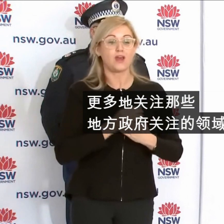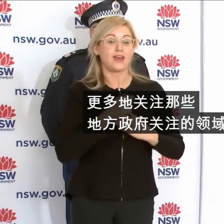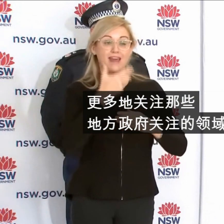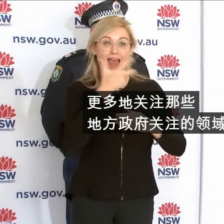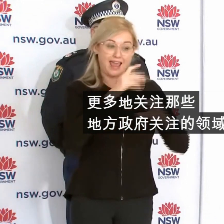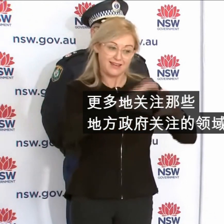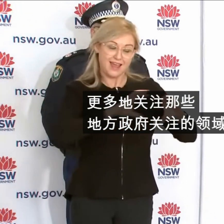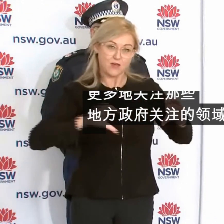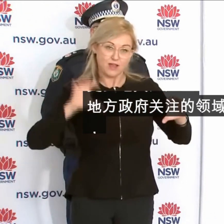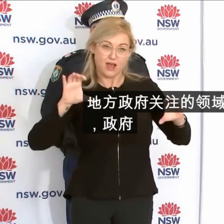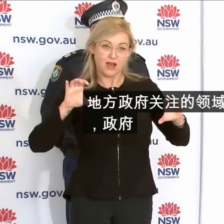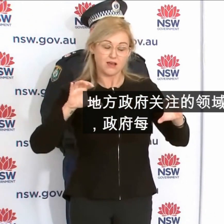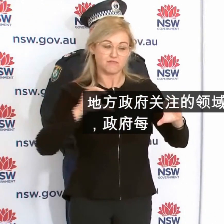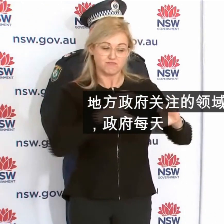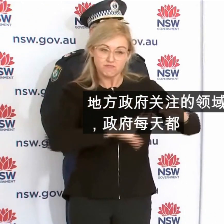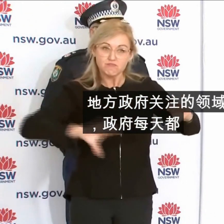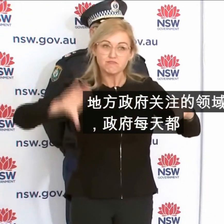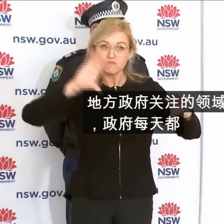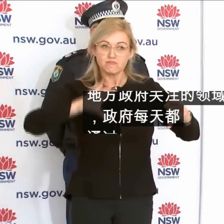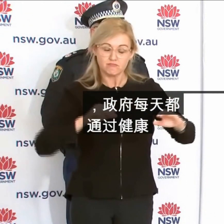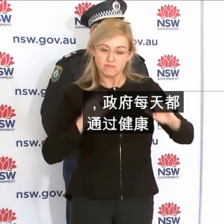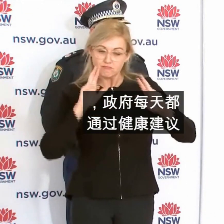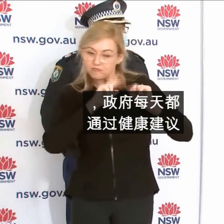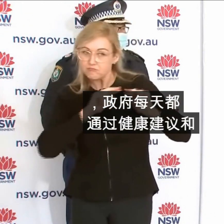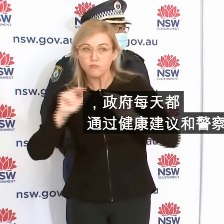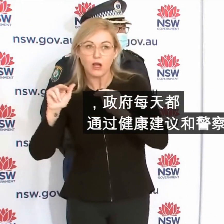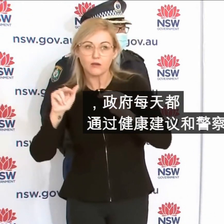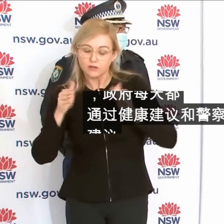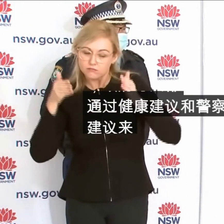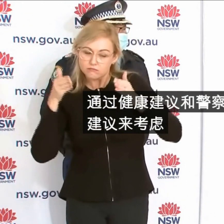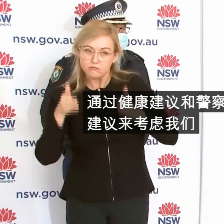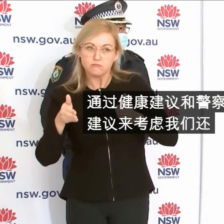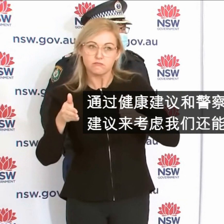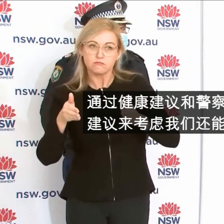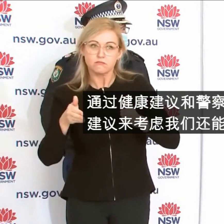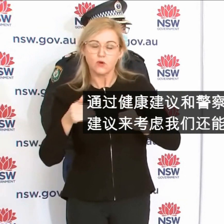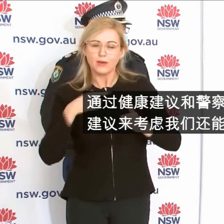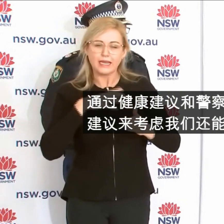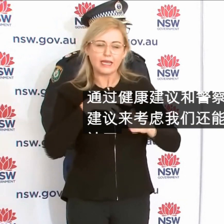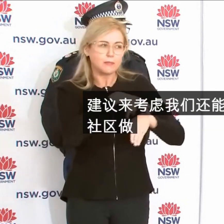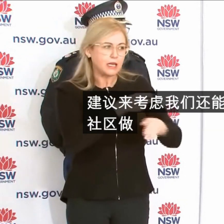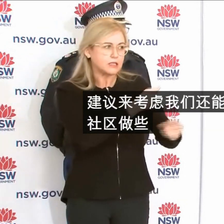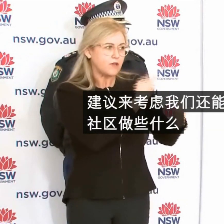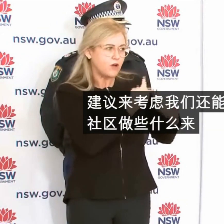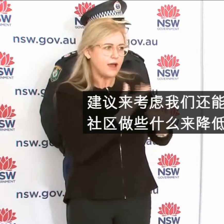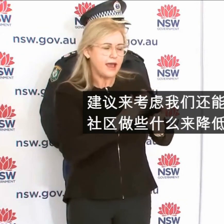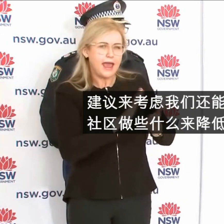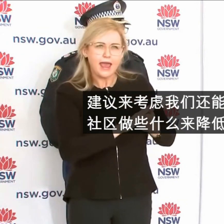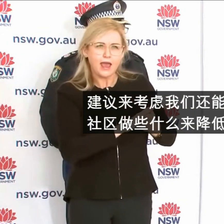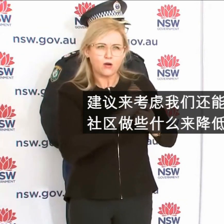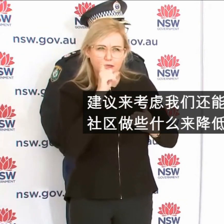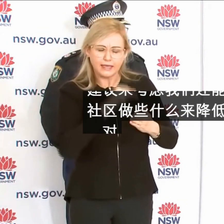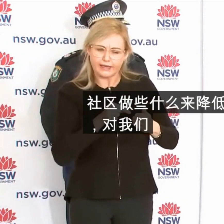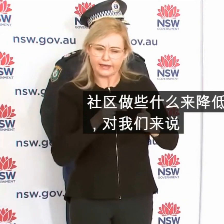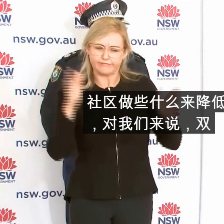government areas of concern. And every day government considers, through the health advice, through police advice, what more we can do in those communities to get those